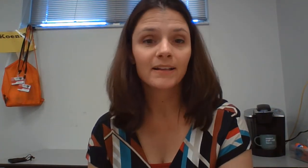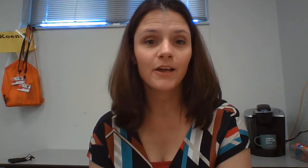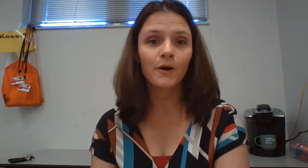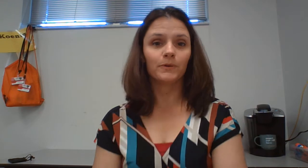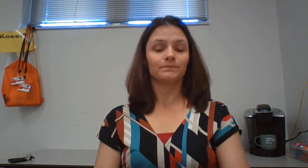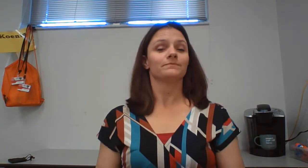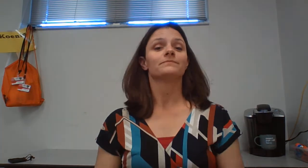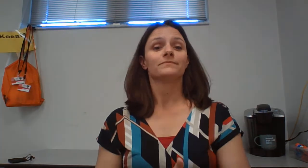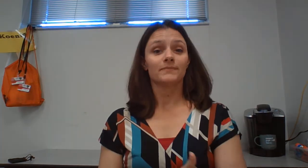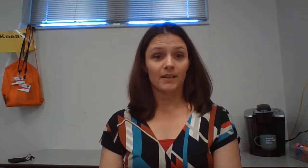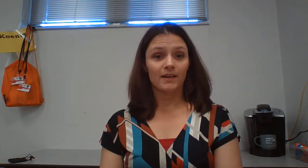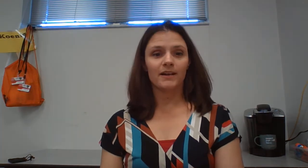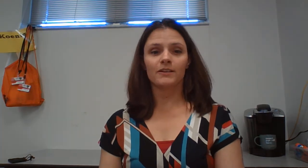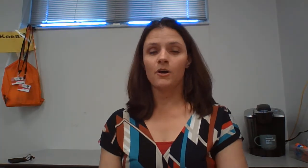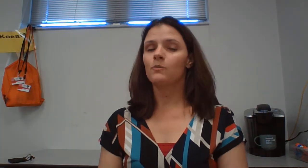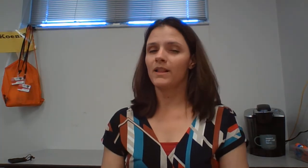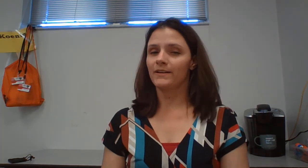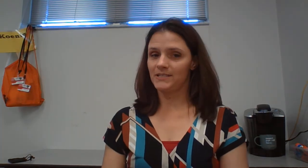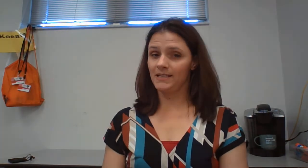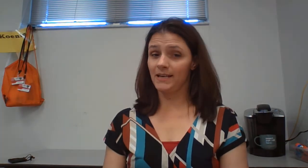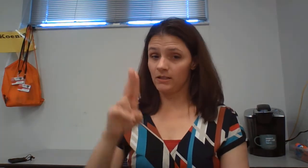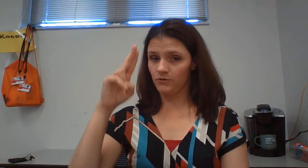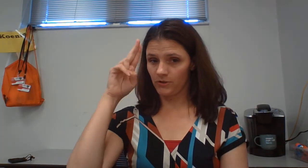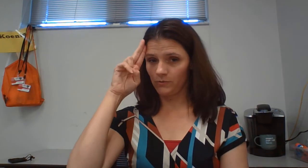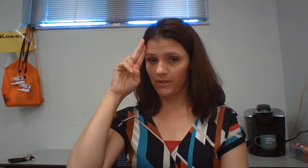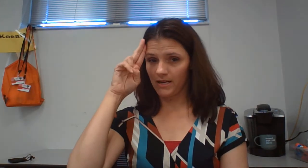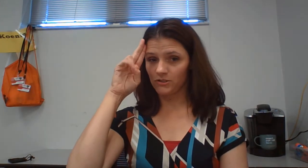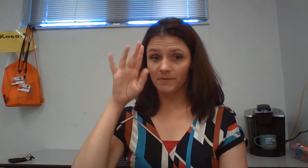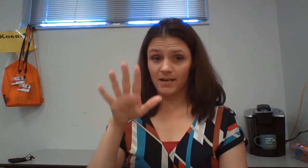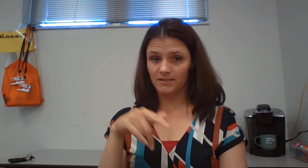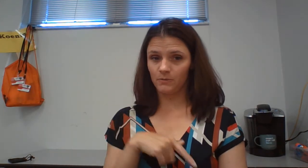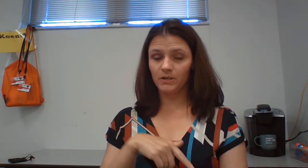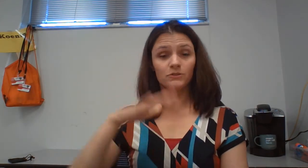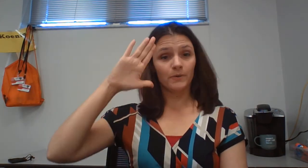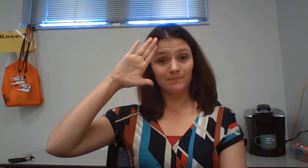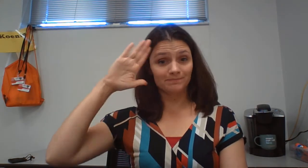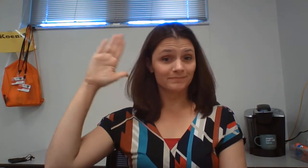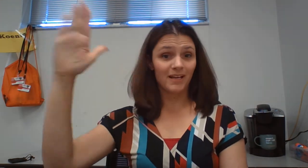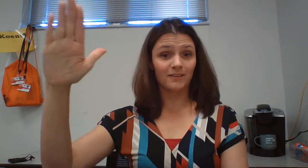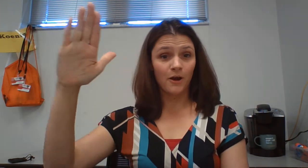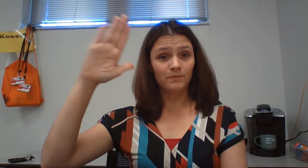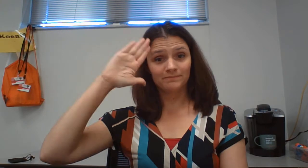hello. Hello, while I've seen an English version with an H, I'm going to ask that we don't do it. Hello.